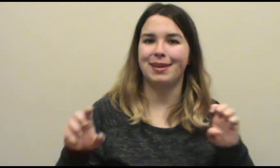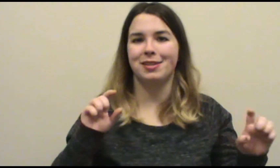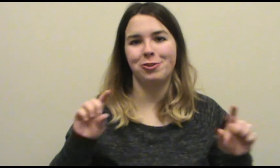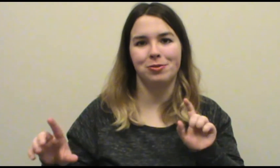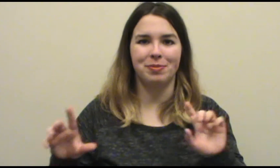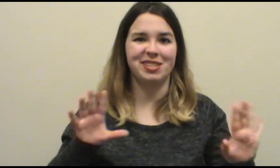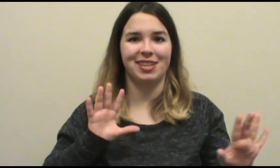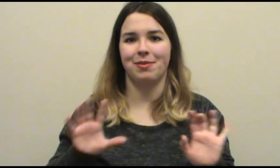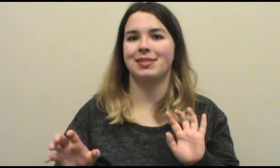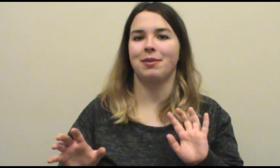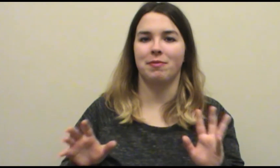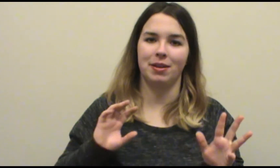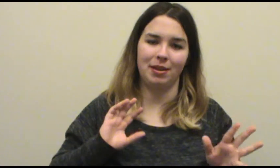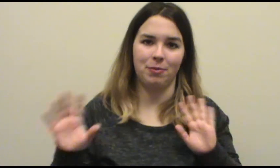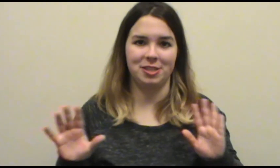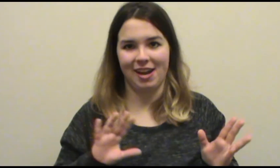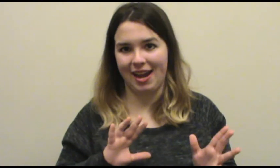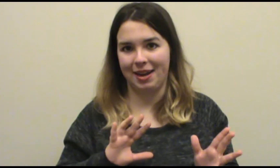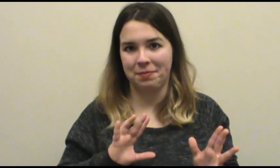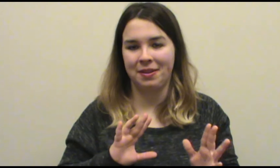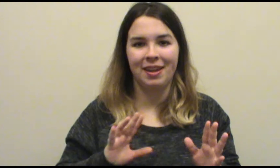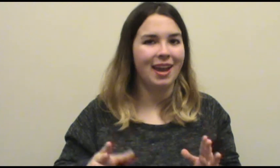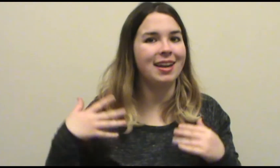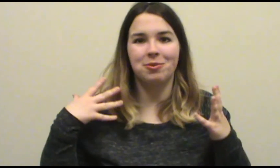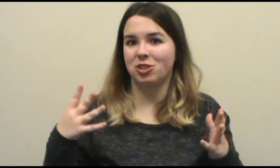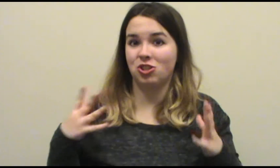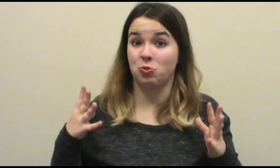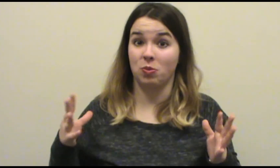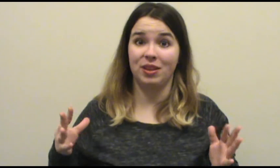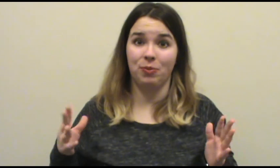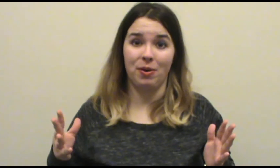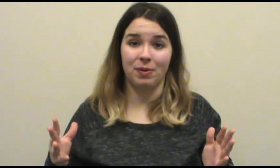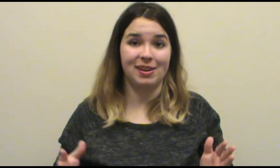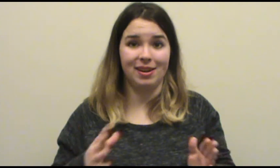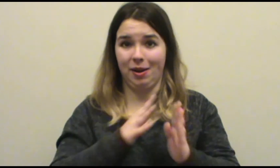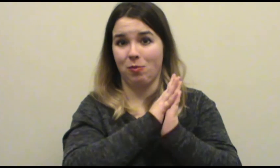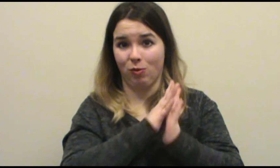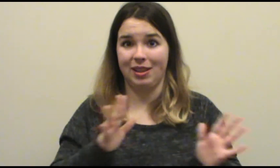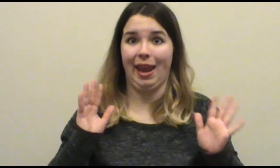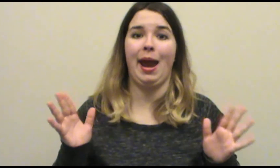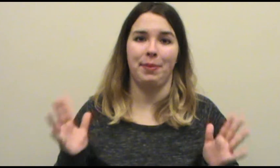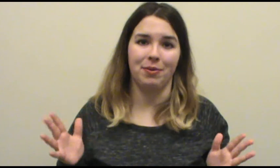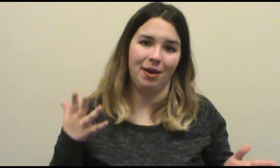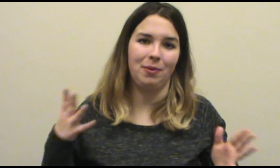and choose which secrets they revealed at which time. And it was just really well written, and I'm really happy with how well